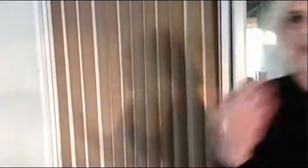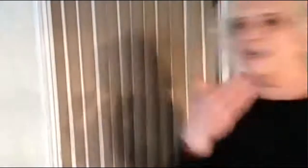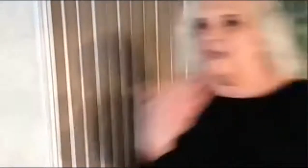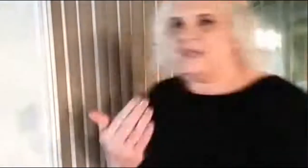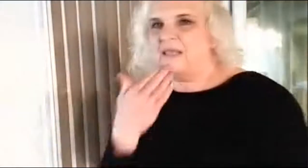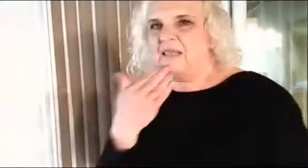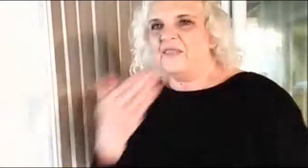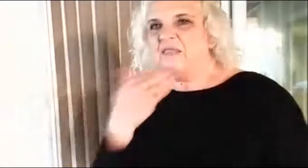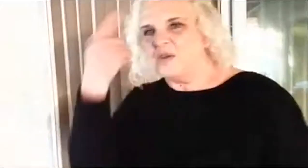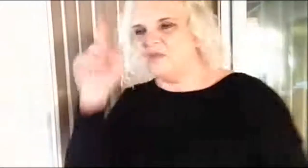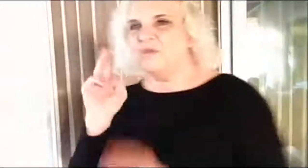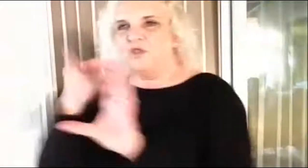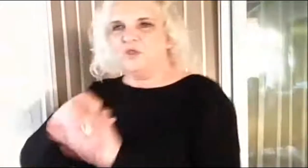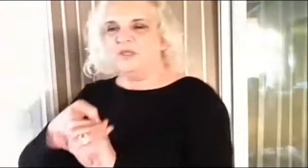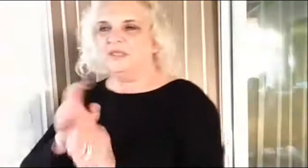Video.